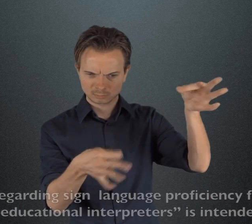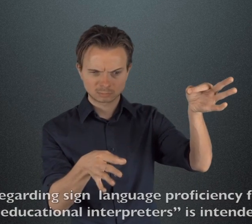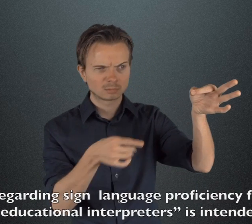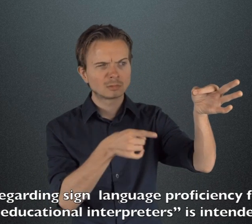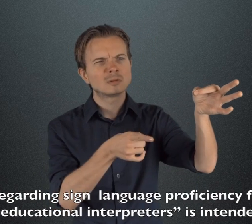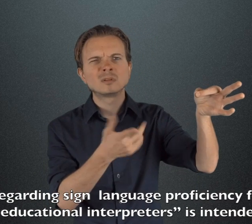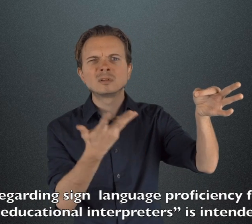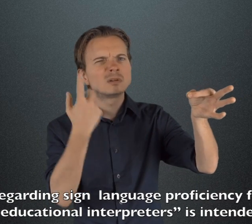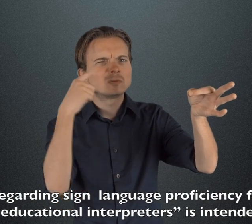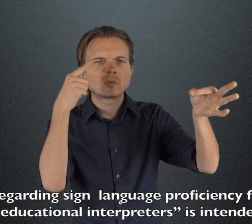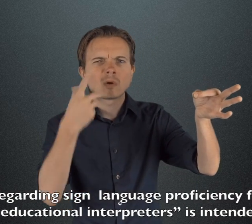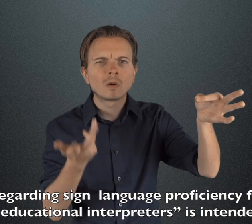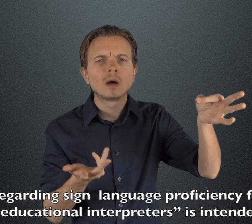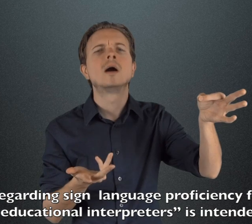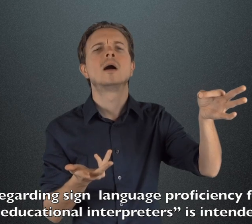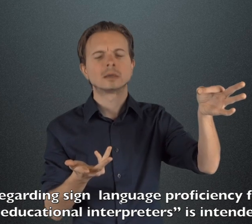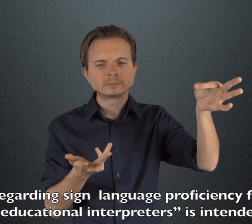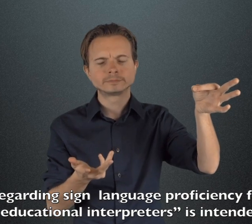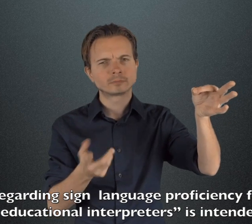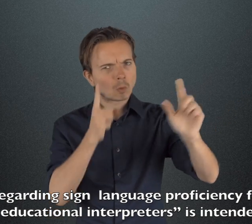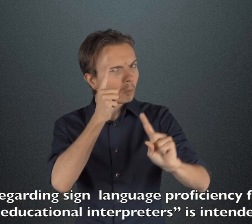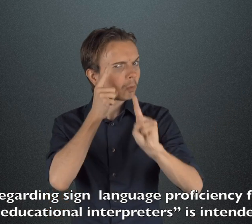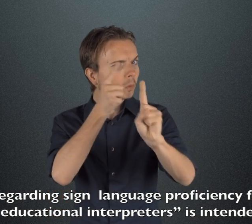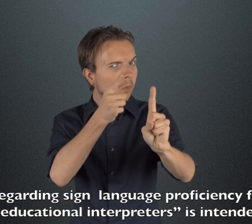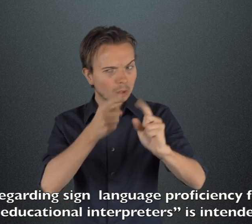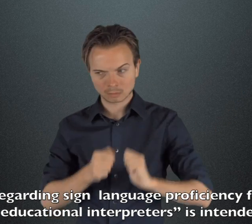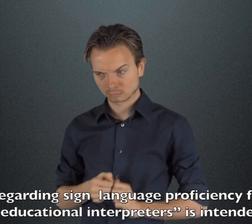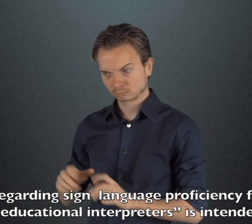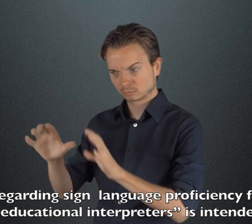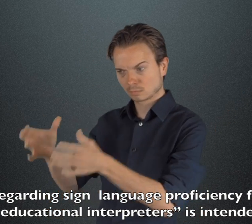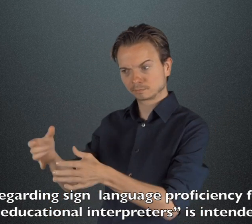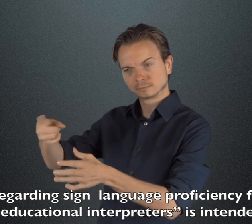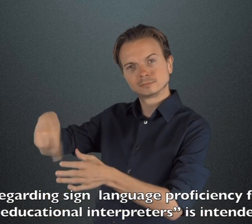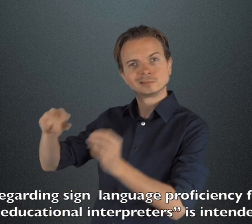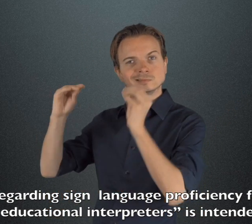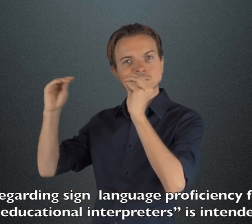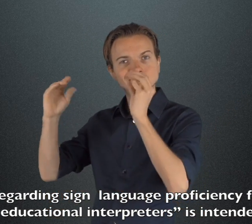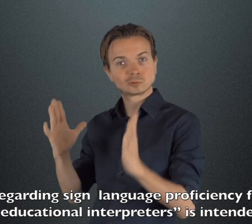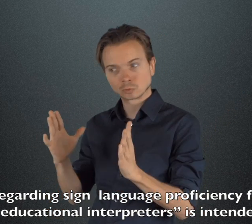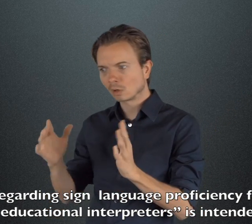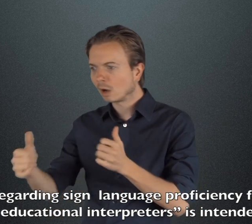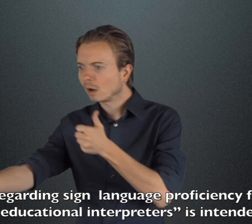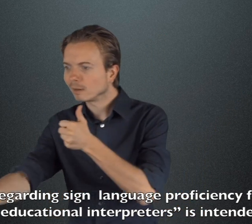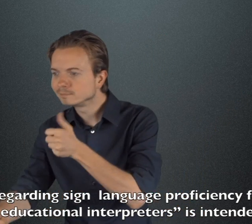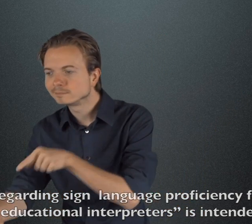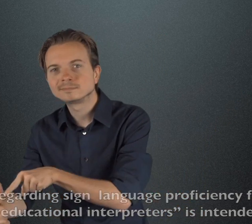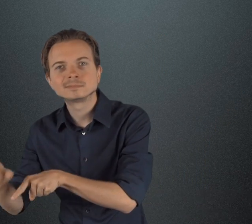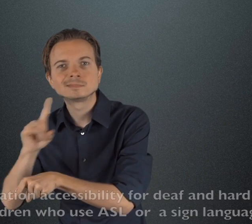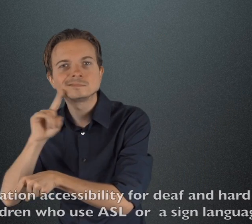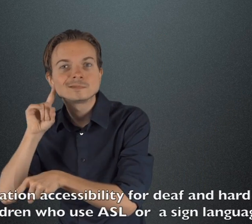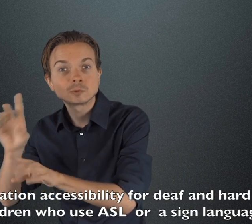An act regarding sign language proficiency for certain teachers and educational interpreters